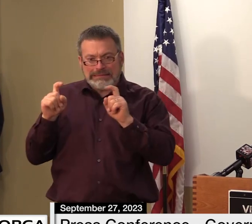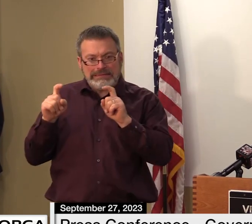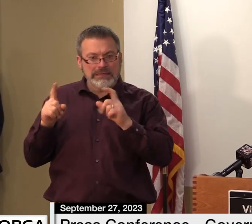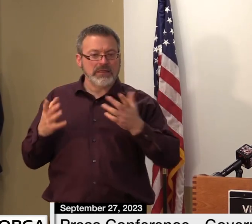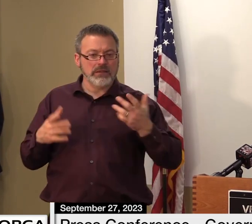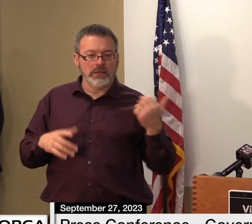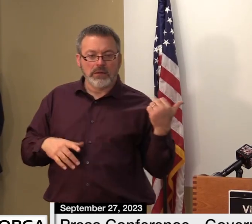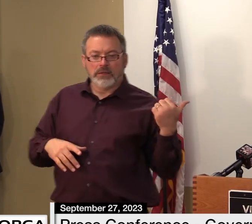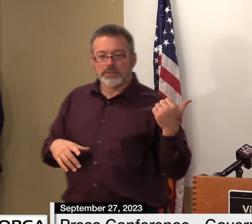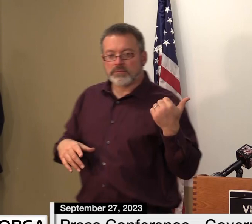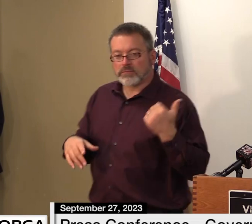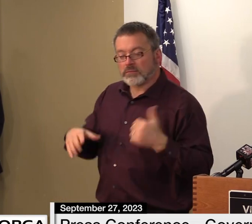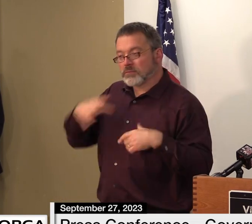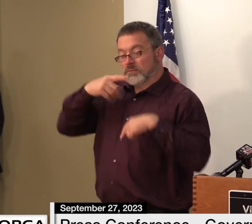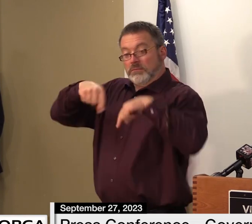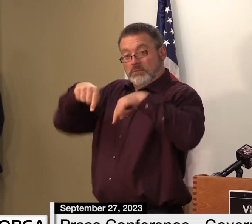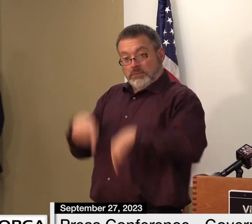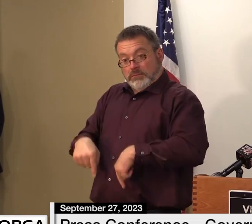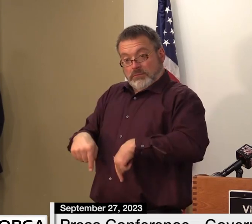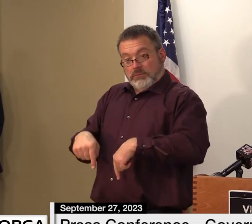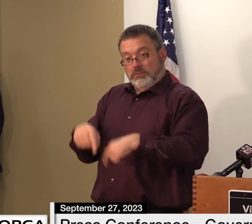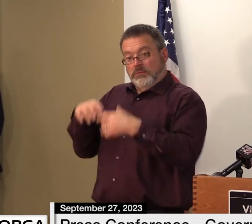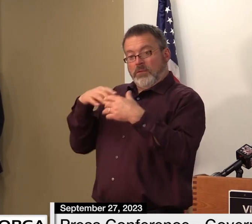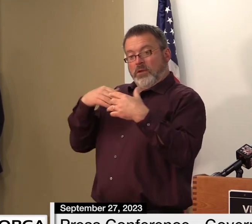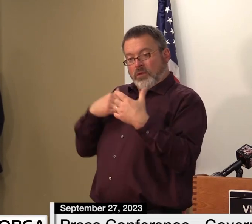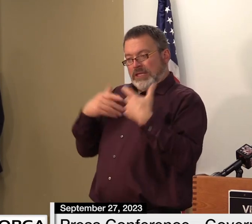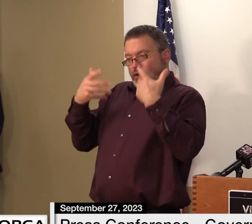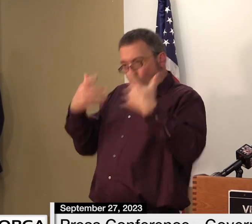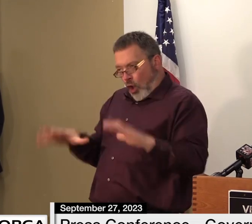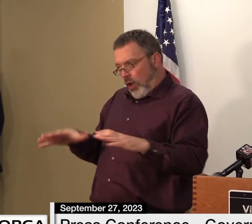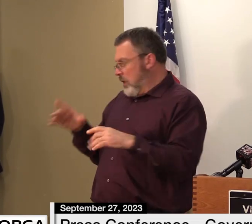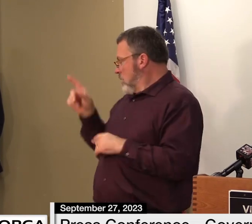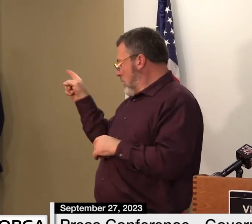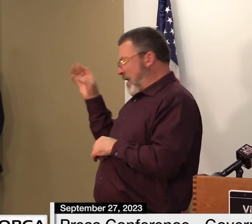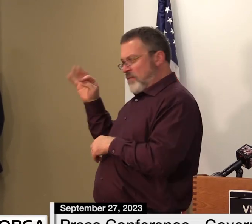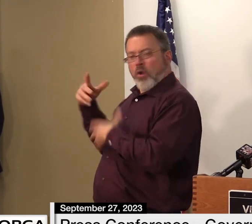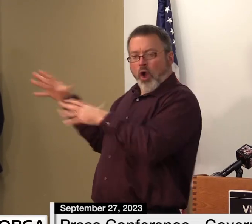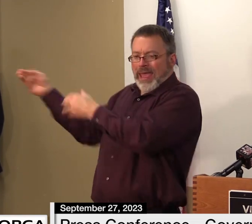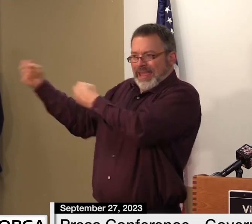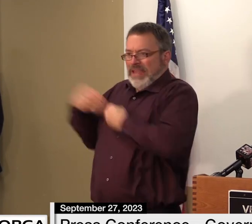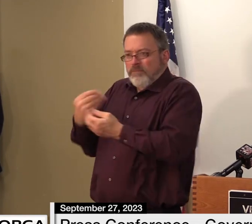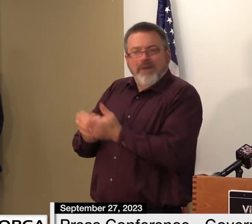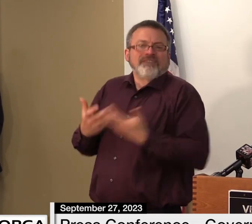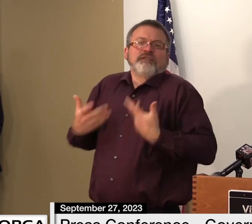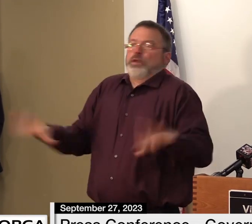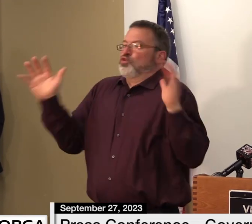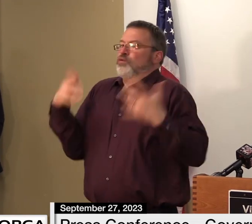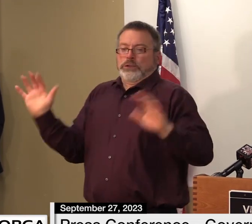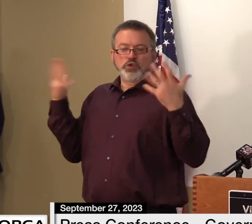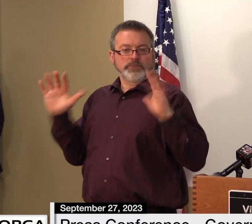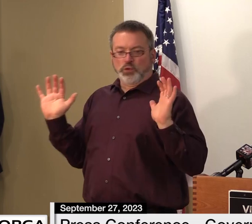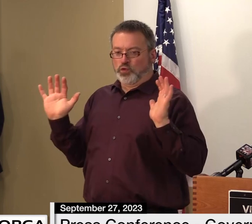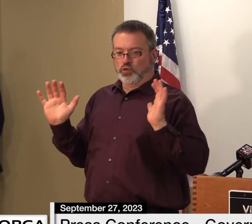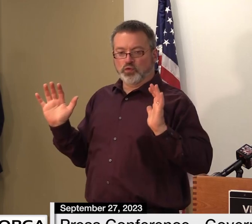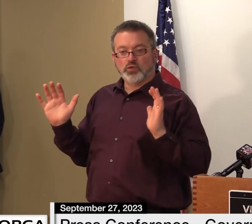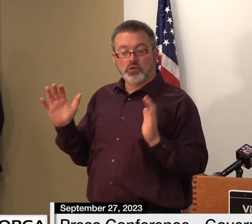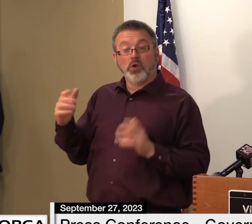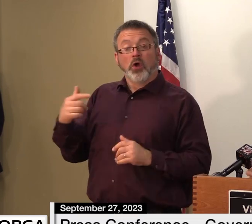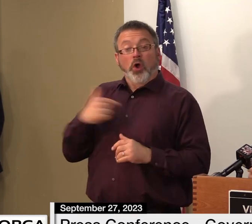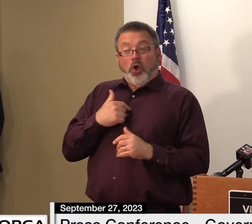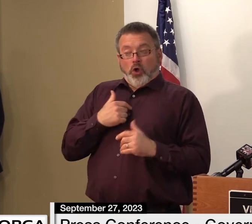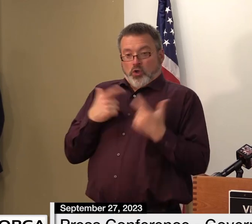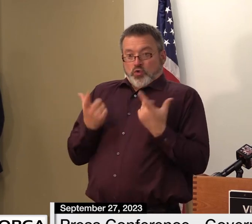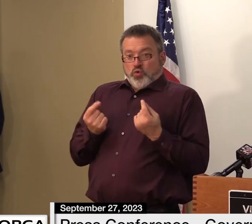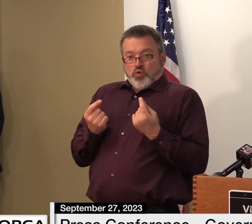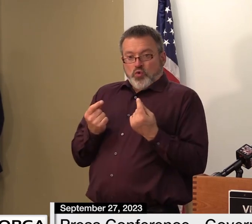this particular disaster, because generally speaking, we can establish an obligation, but then it's still some